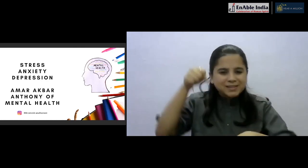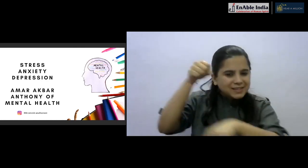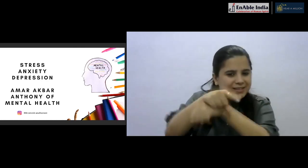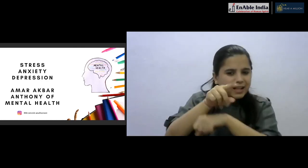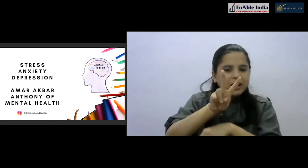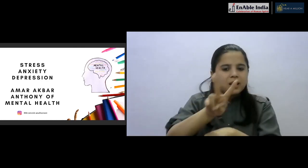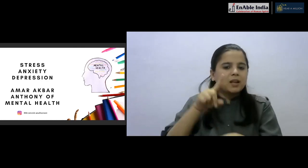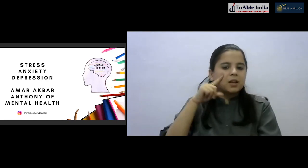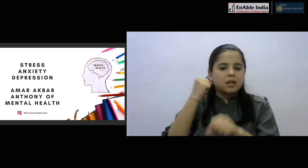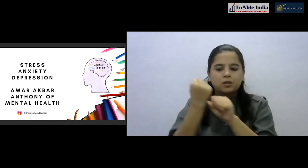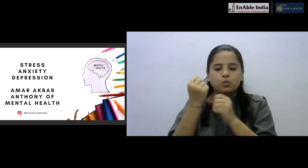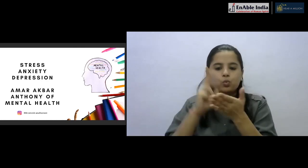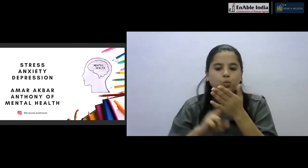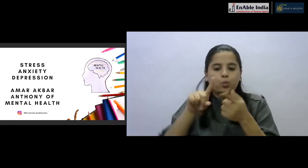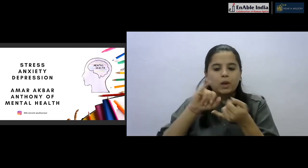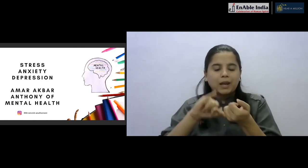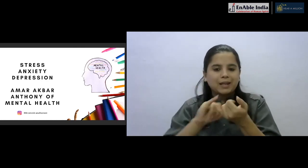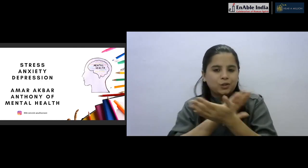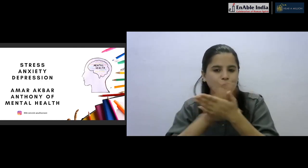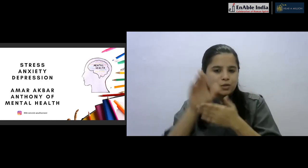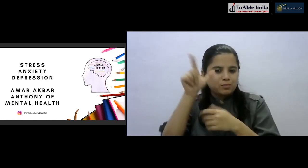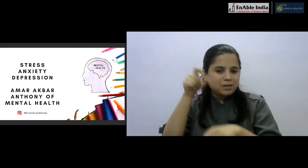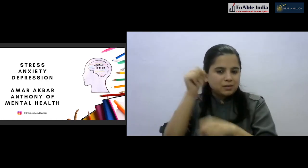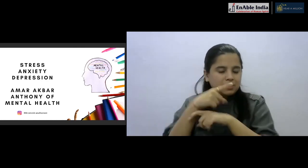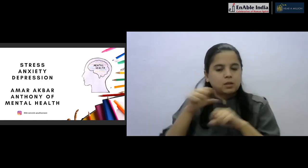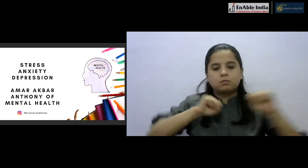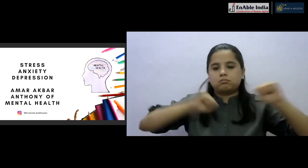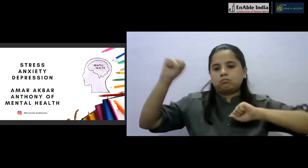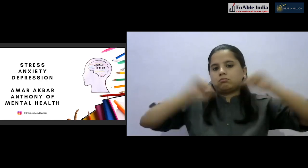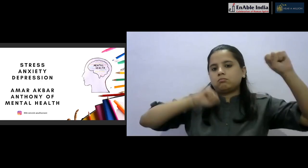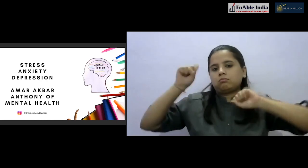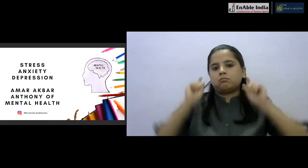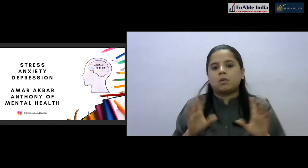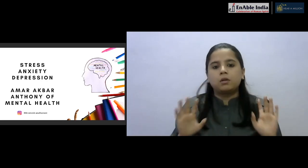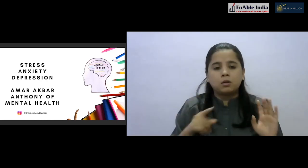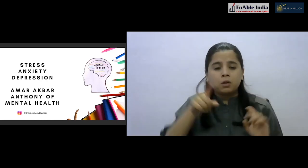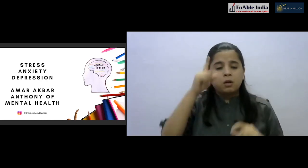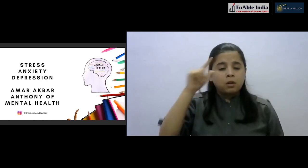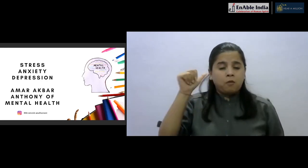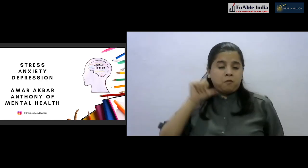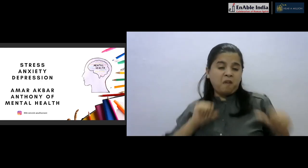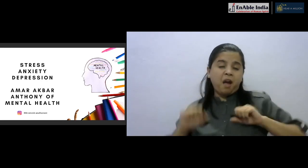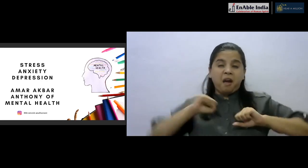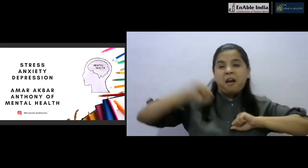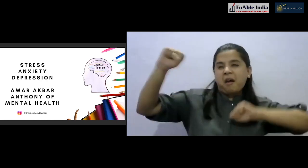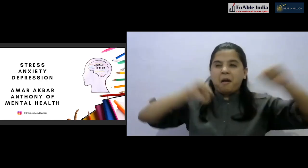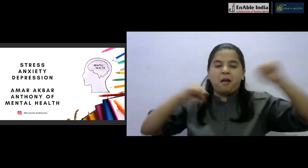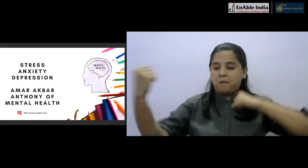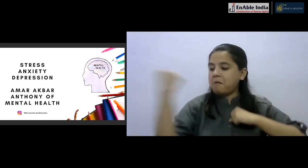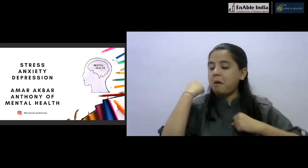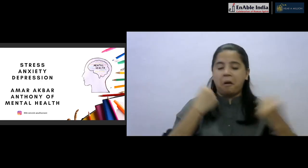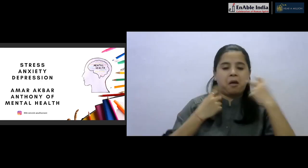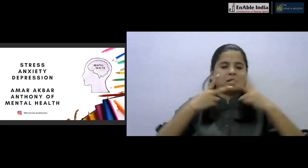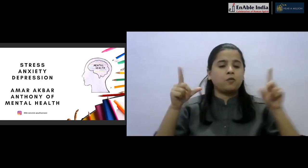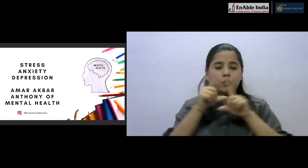Vignesh was saying, you have to start working out. And when I say workout, don't worry about doing all the fancy workouts that fitness influencers do on social media.